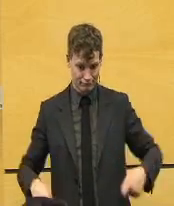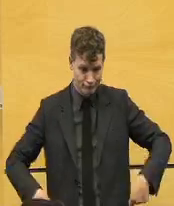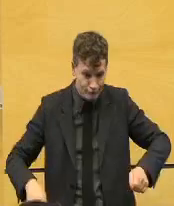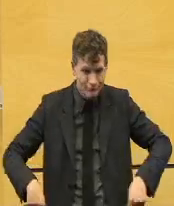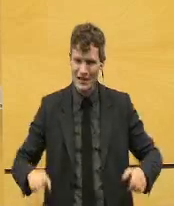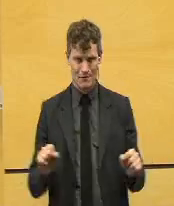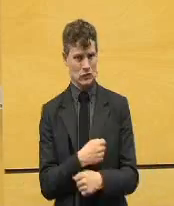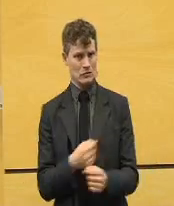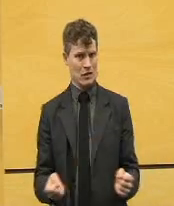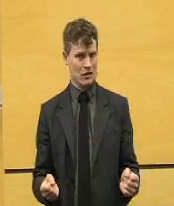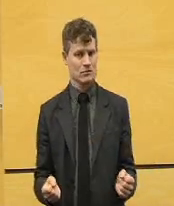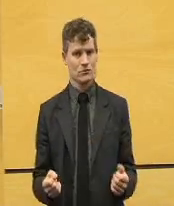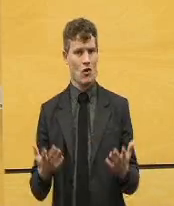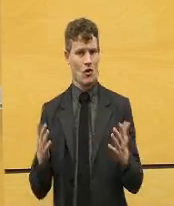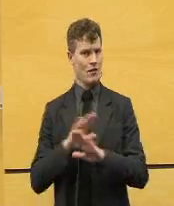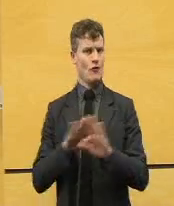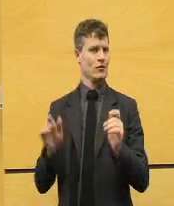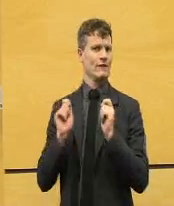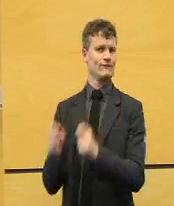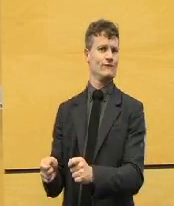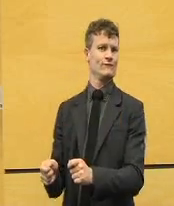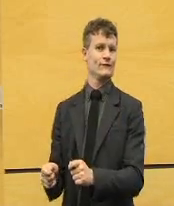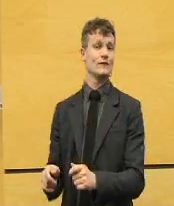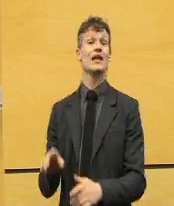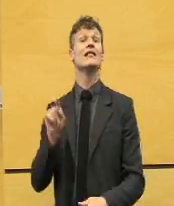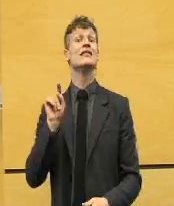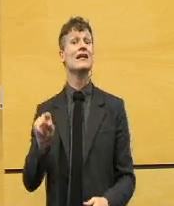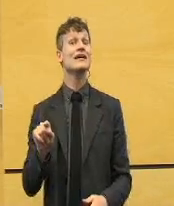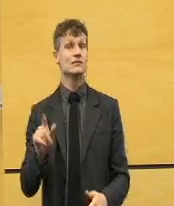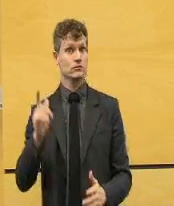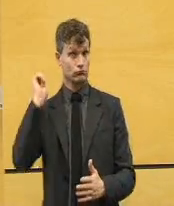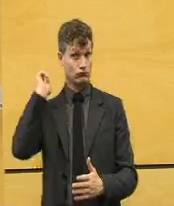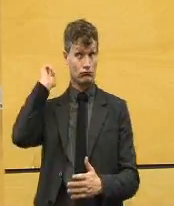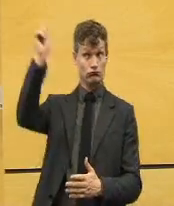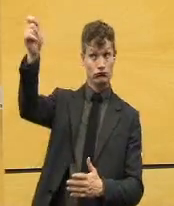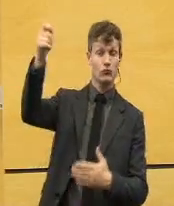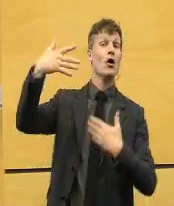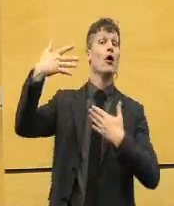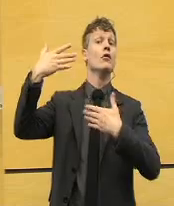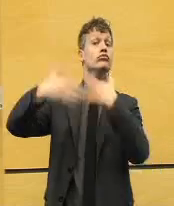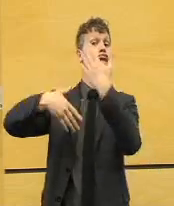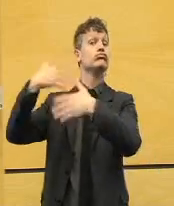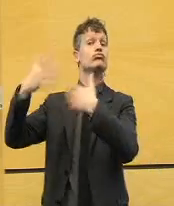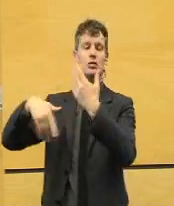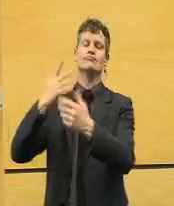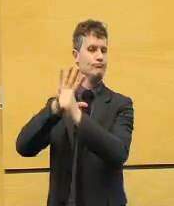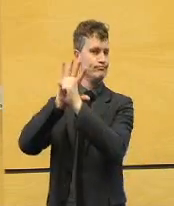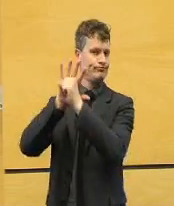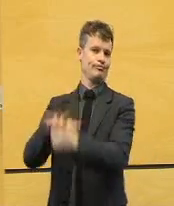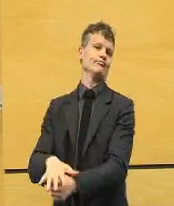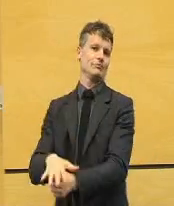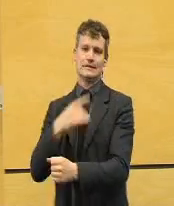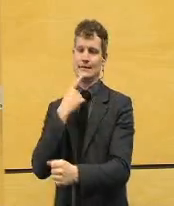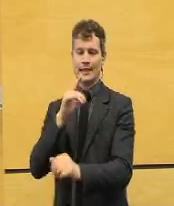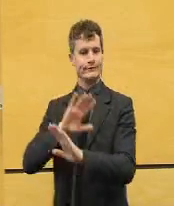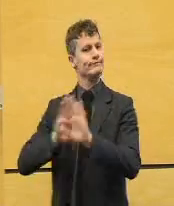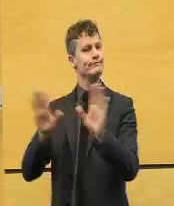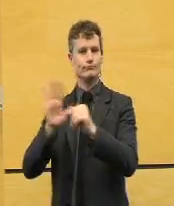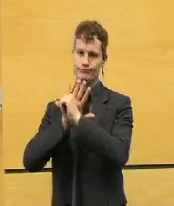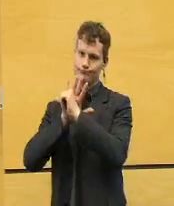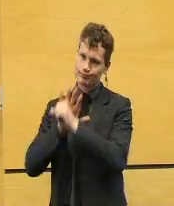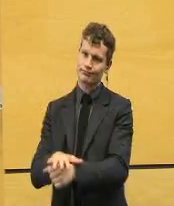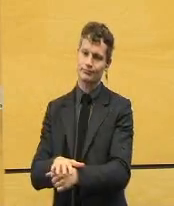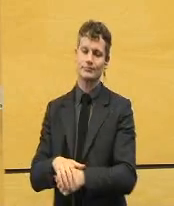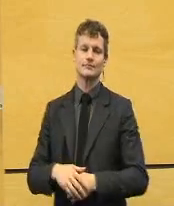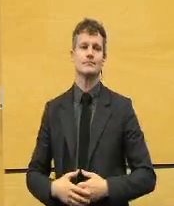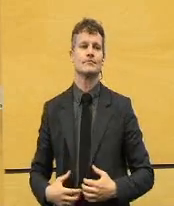a case of discrimination against persons with disability and requested the office to look